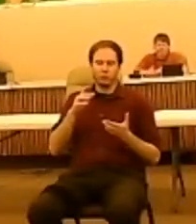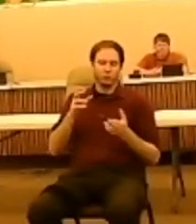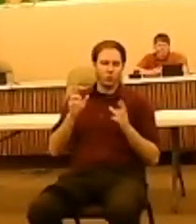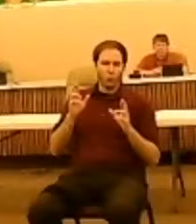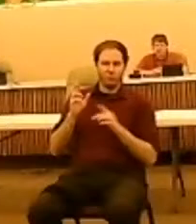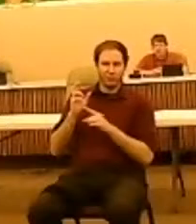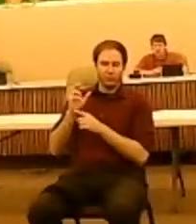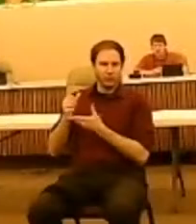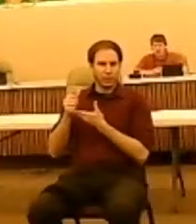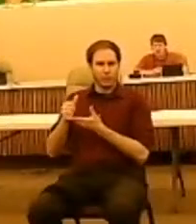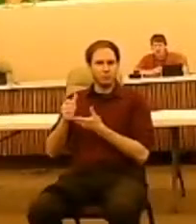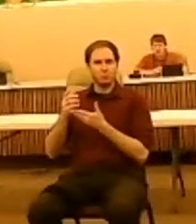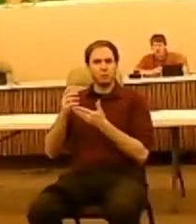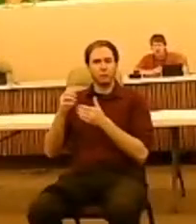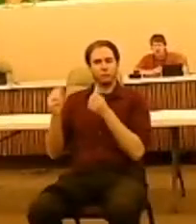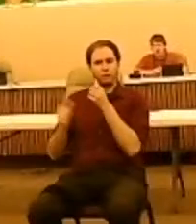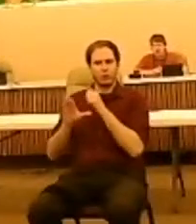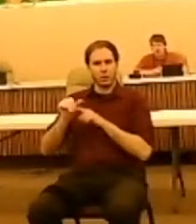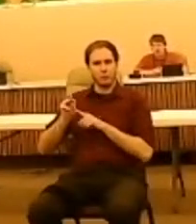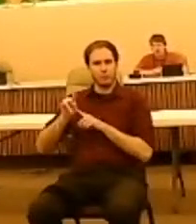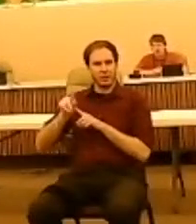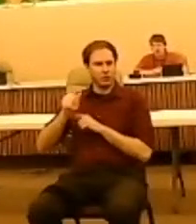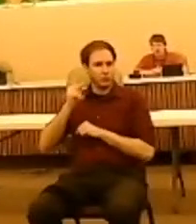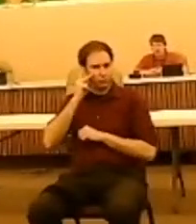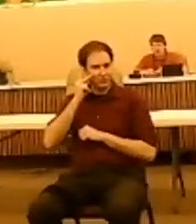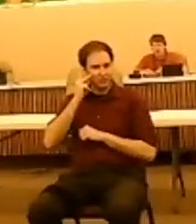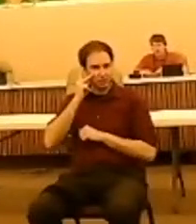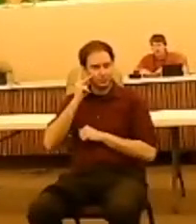hopefully they can do it under Comida. We will see.